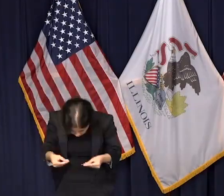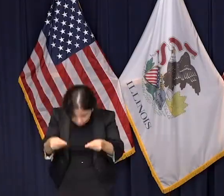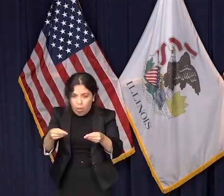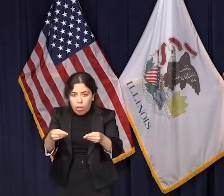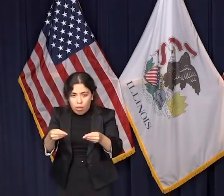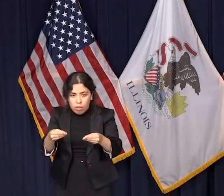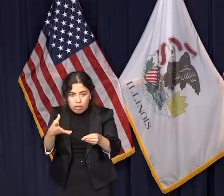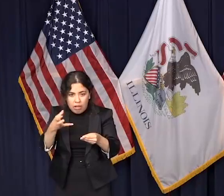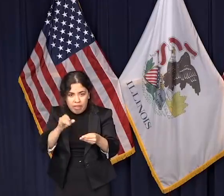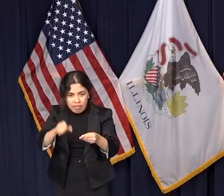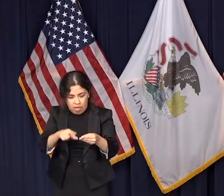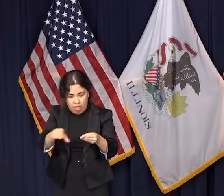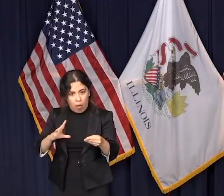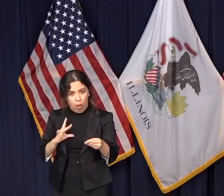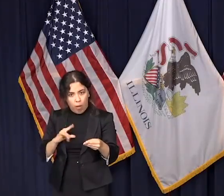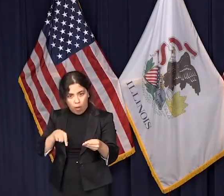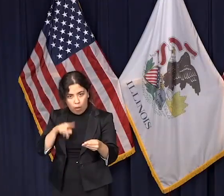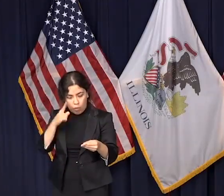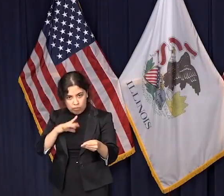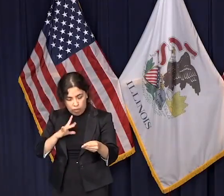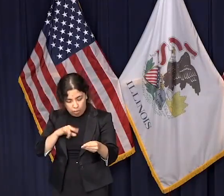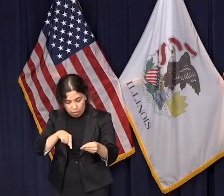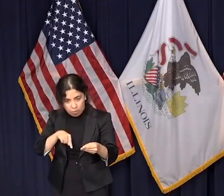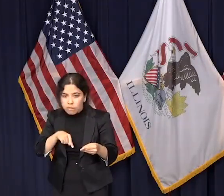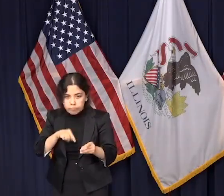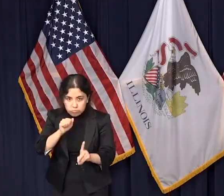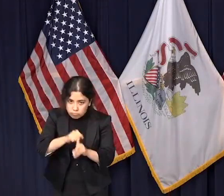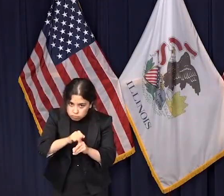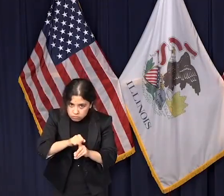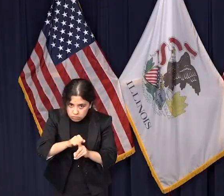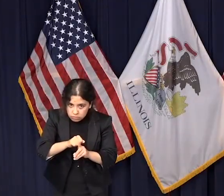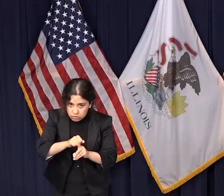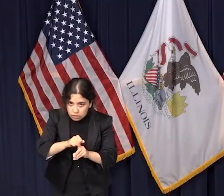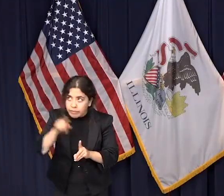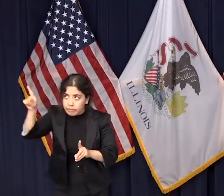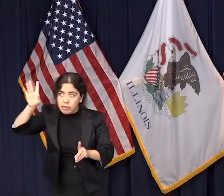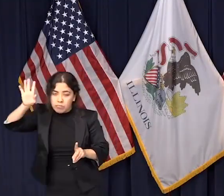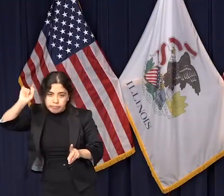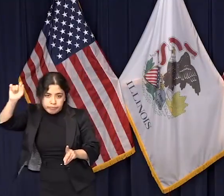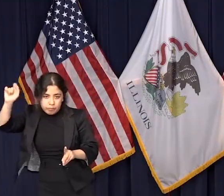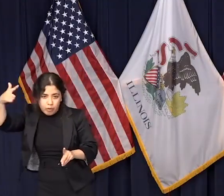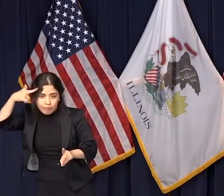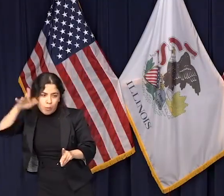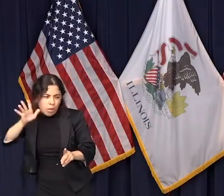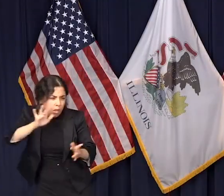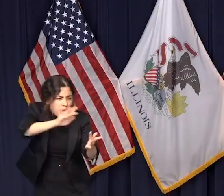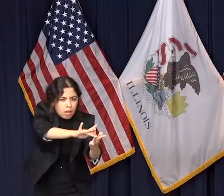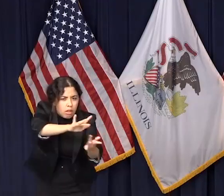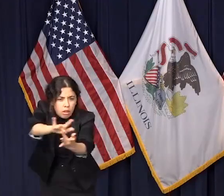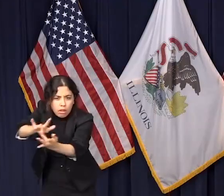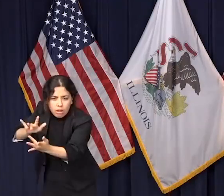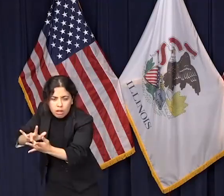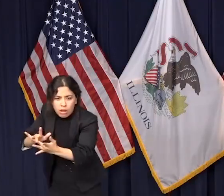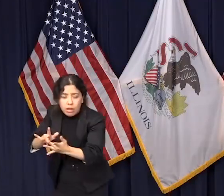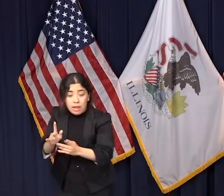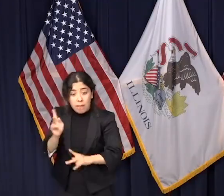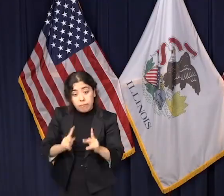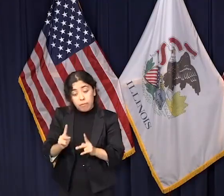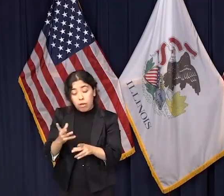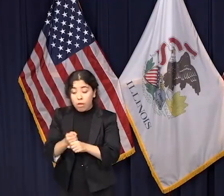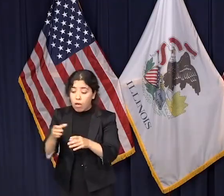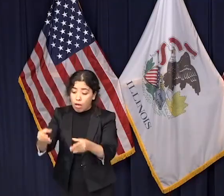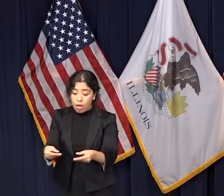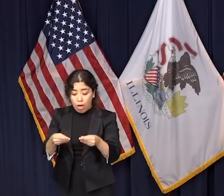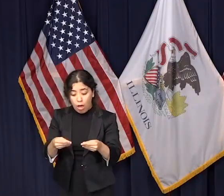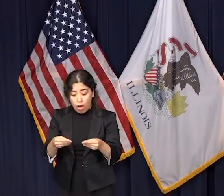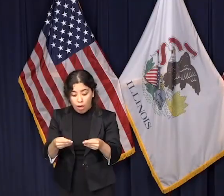will be in contact with them. And people need to know that they shouldn't take encouragement from the idea that they got a debit